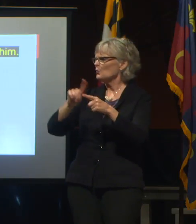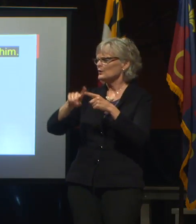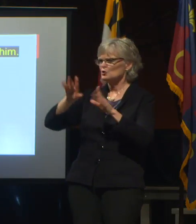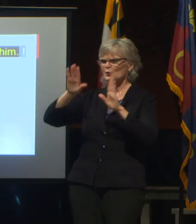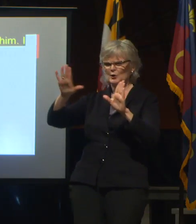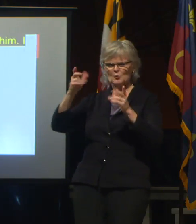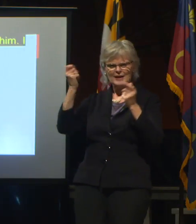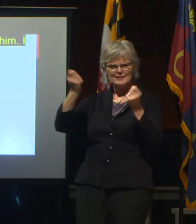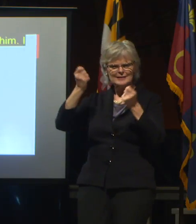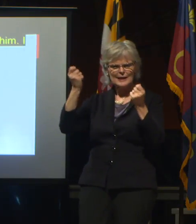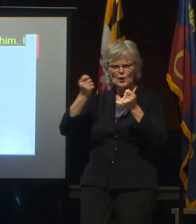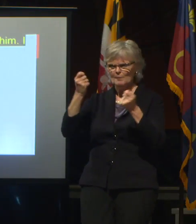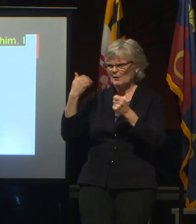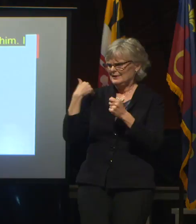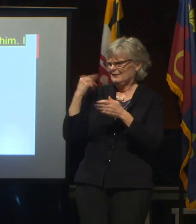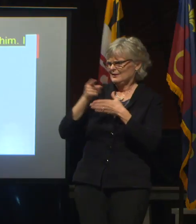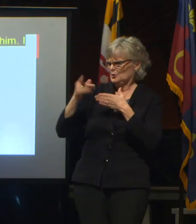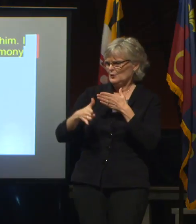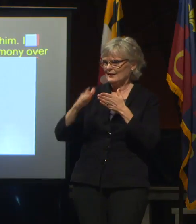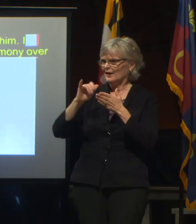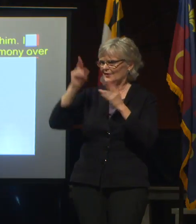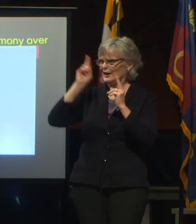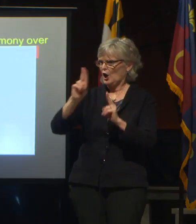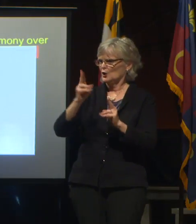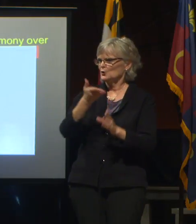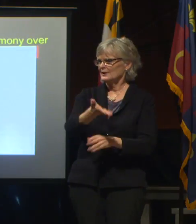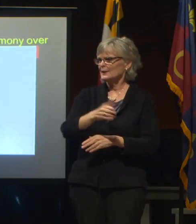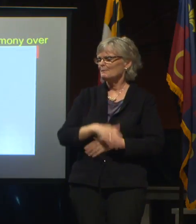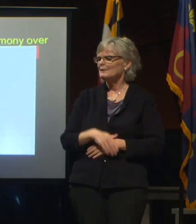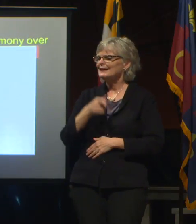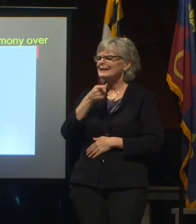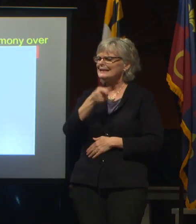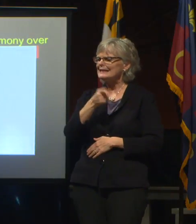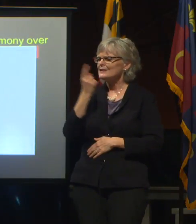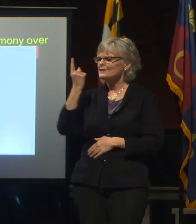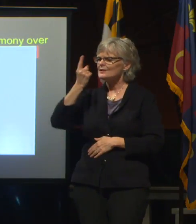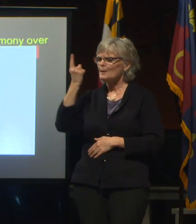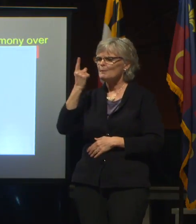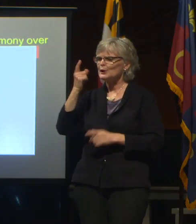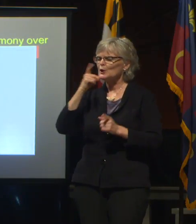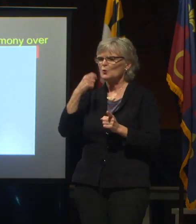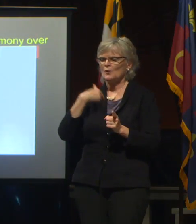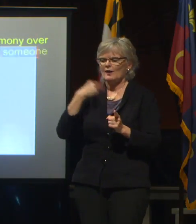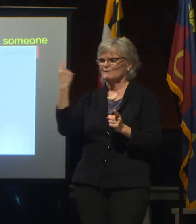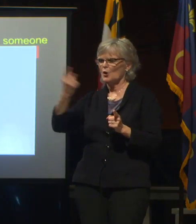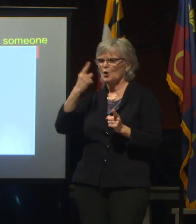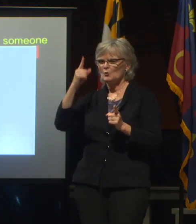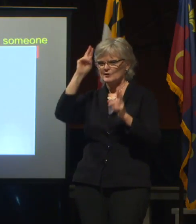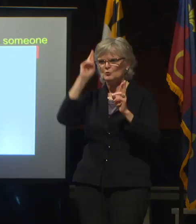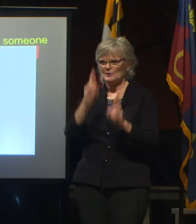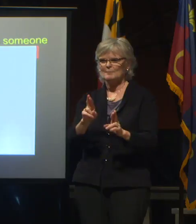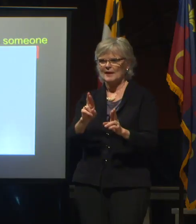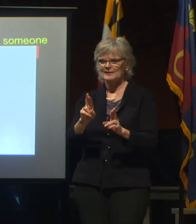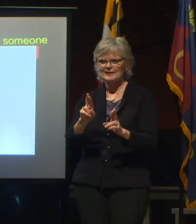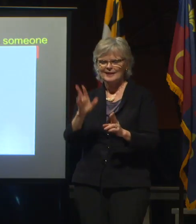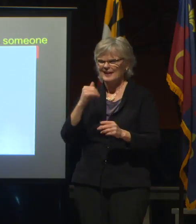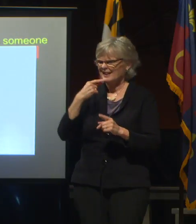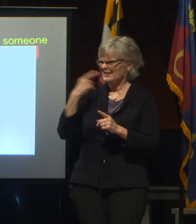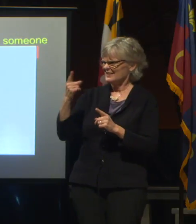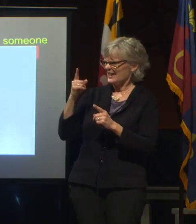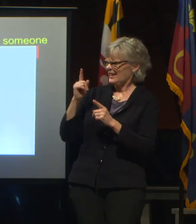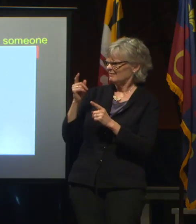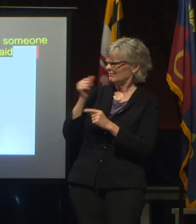great ceremony over the weekend honoring him. He's someone who I have always respected, and I said the other